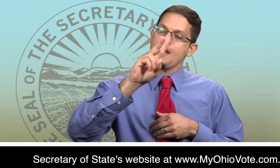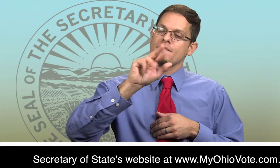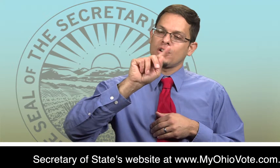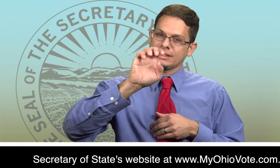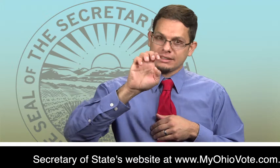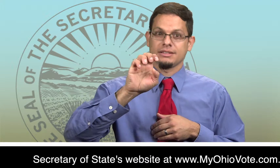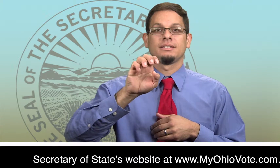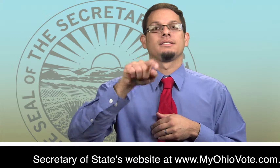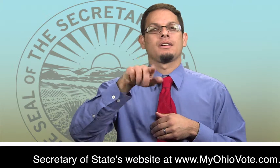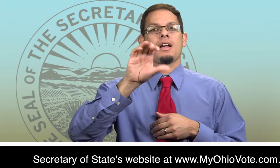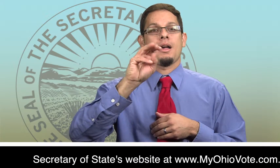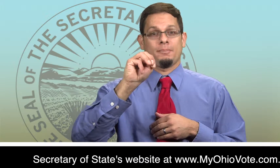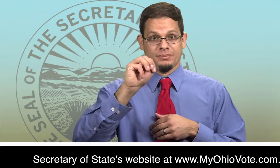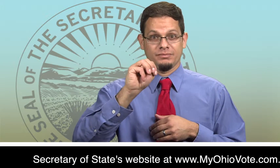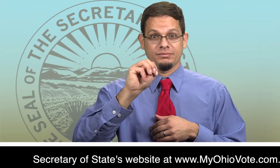www.myohiovote.com.